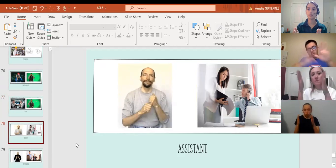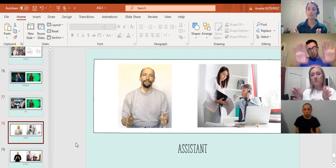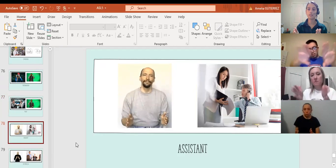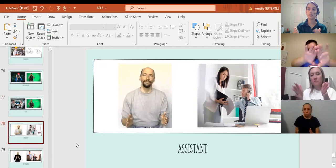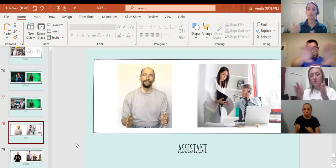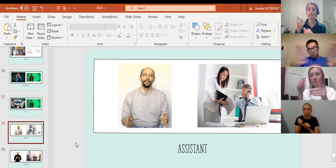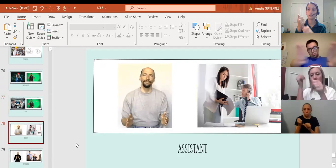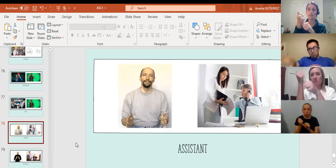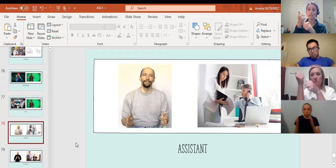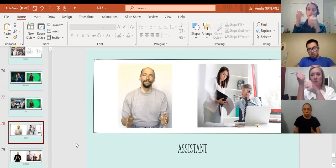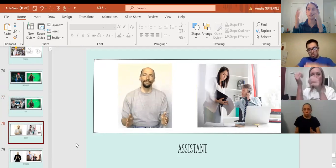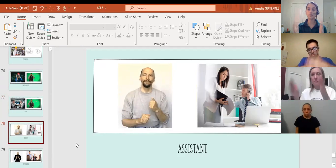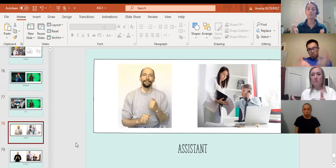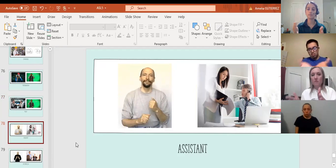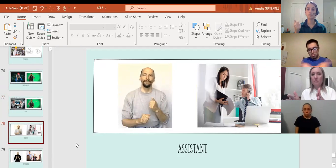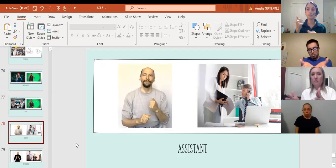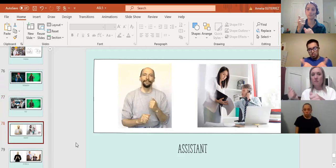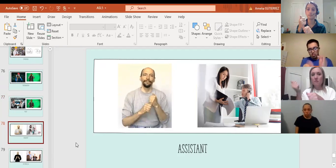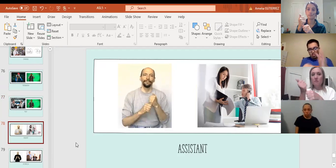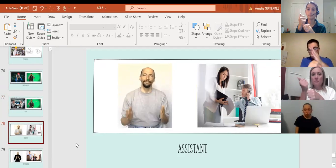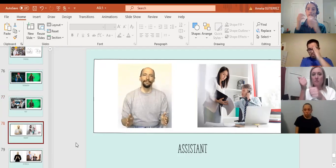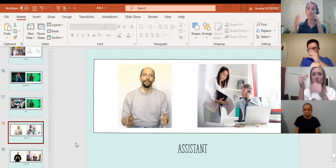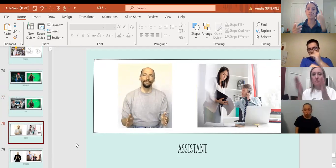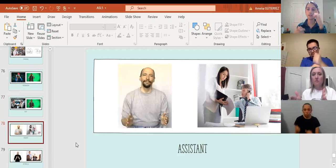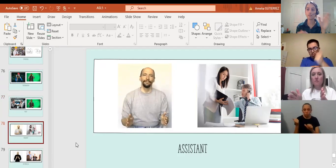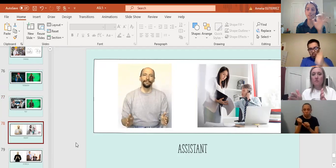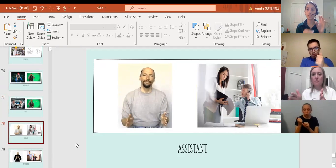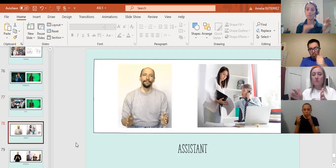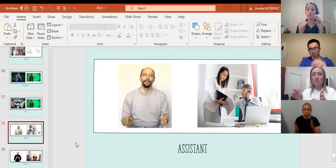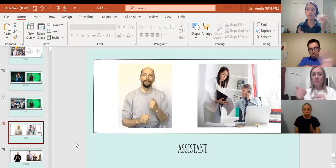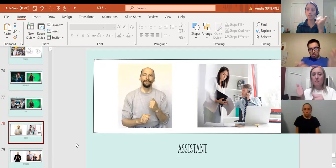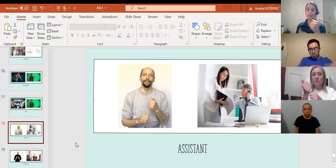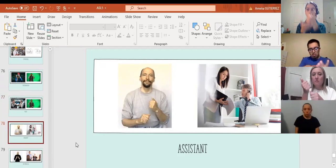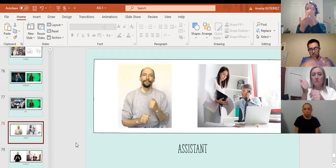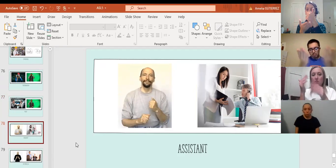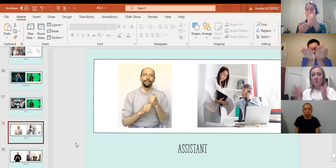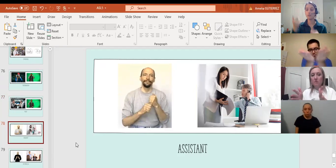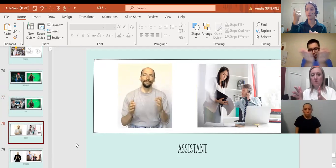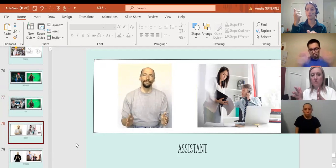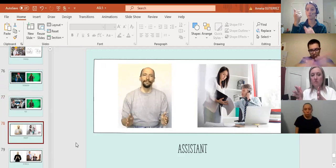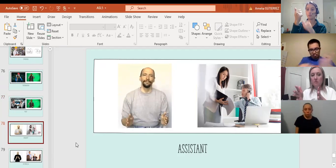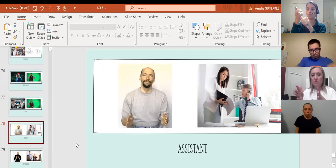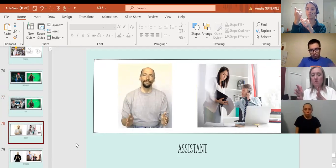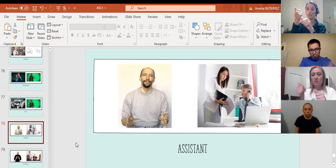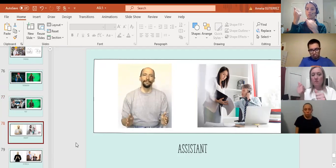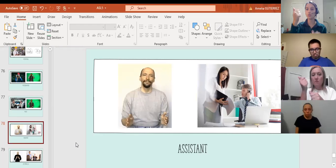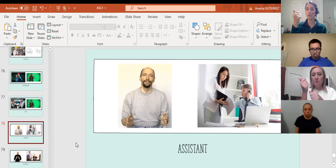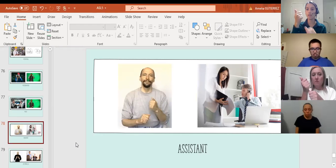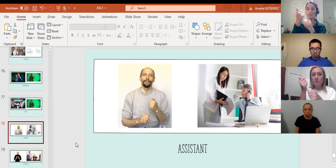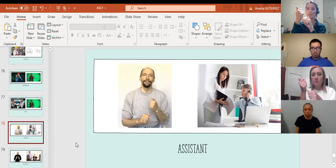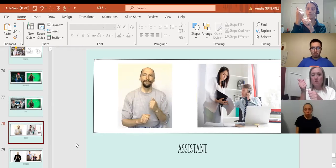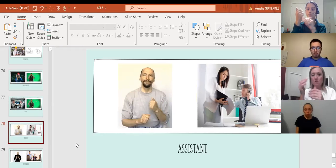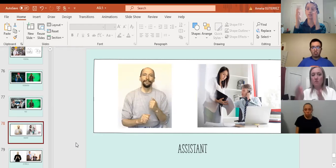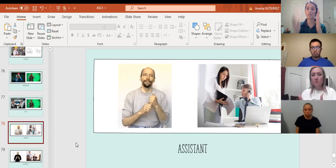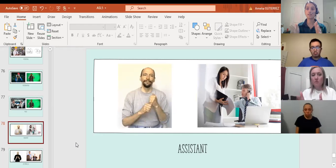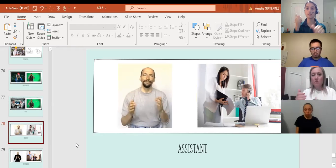assistant. An assistant. kind of think of the same movement as help, but with the 2